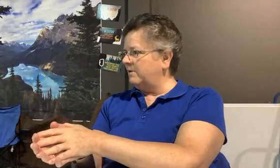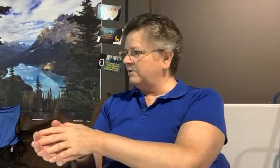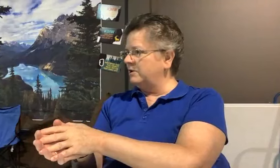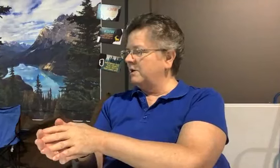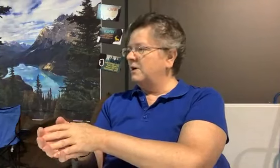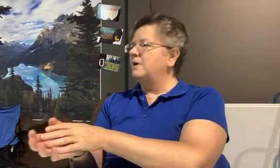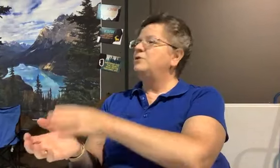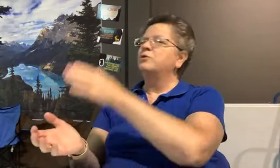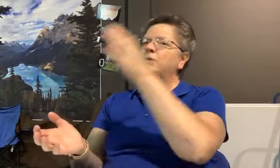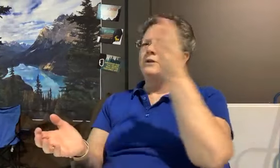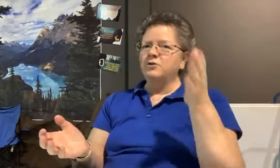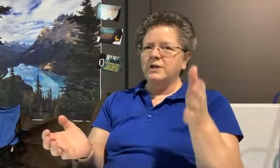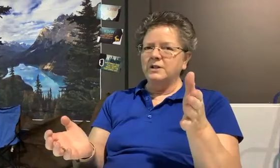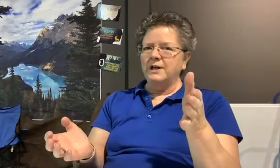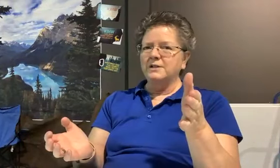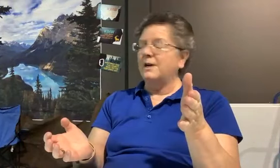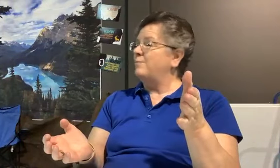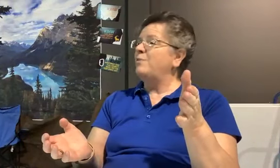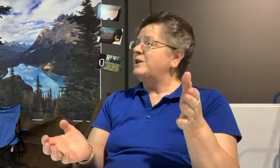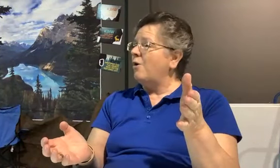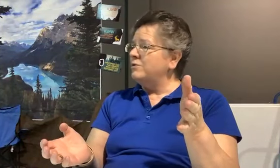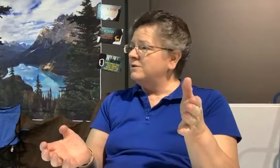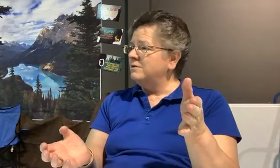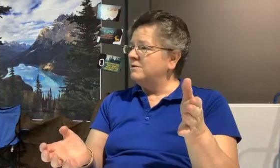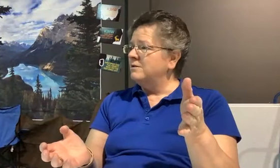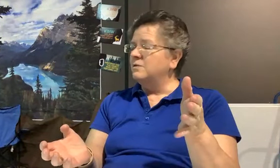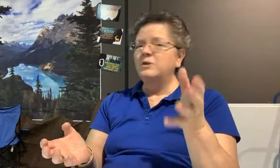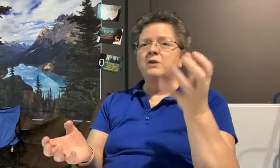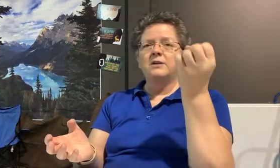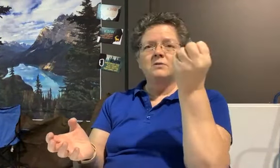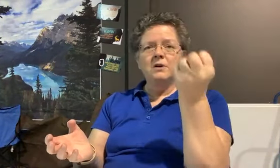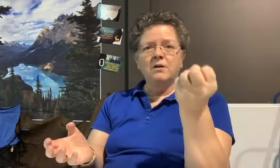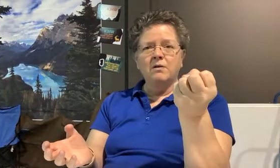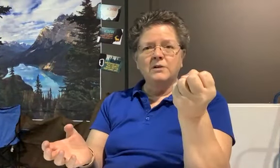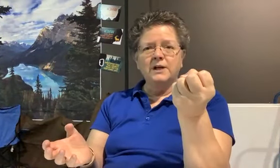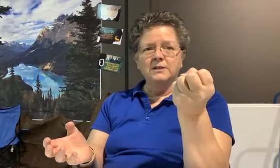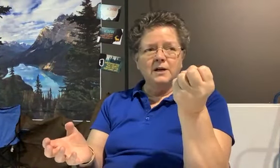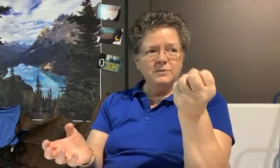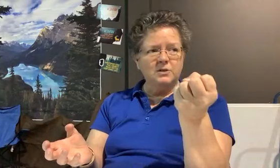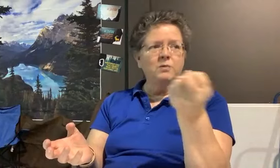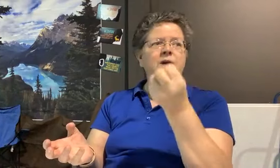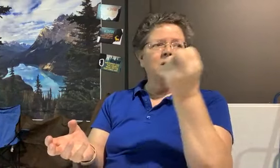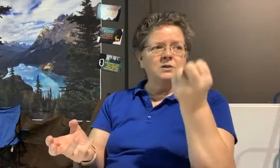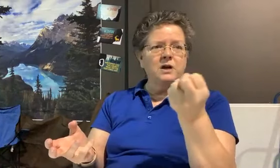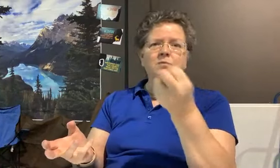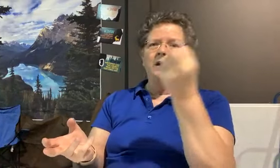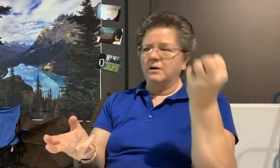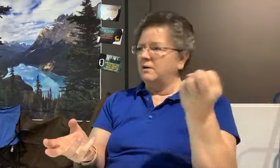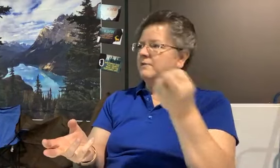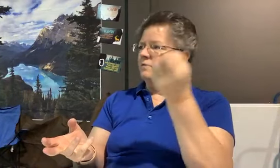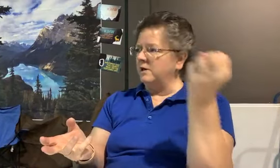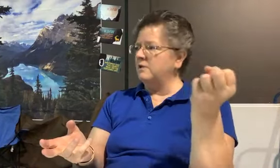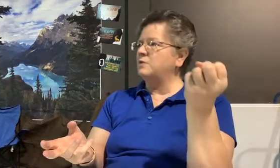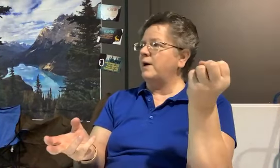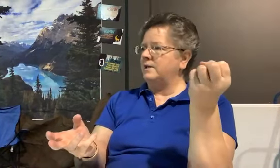else, you're going to trust the next time. But we don't. We try to do it on our own the next time too. We get all scared, we get all nervous, we get all sweaty the